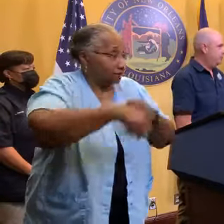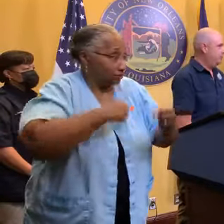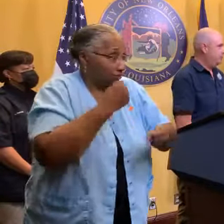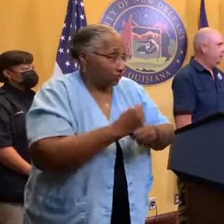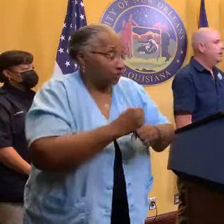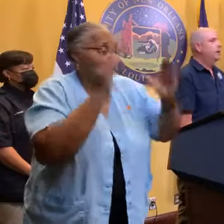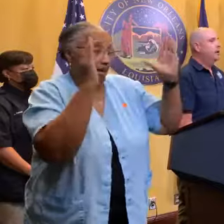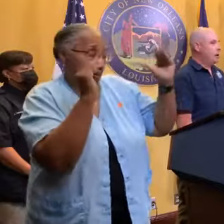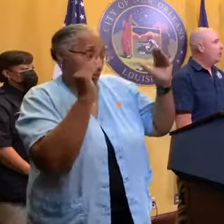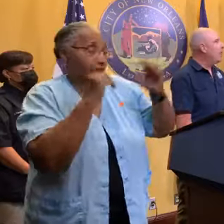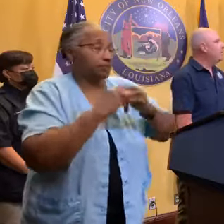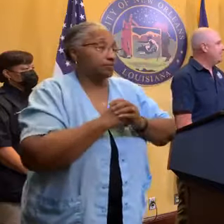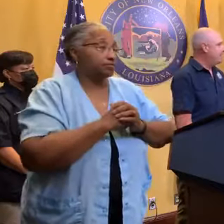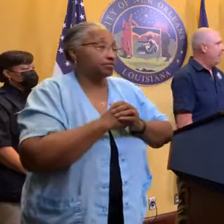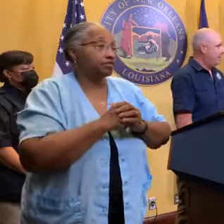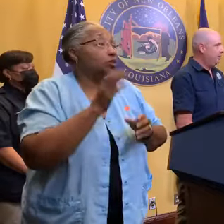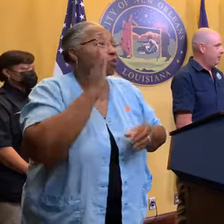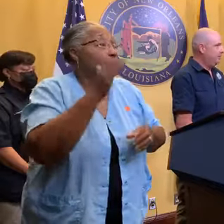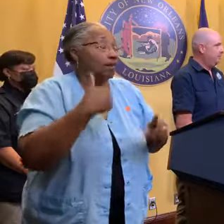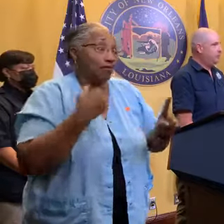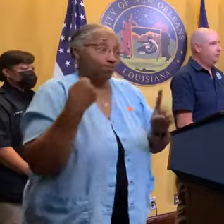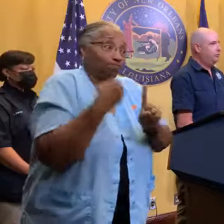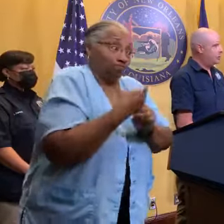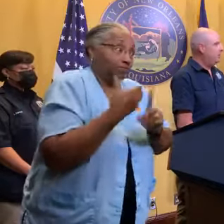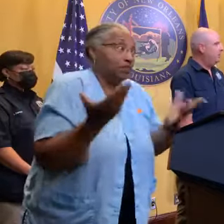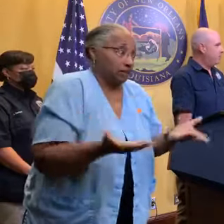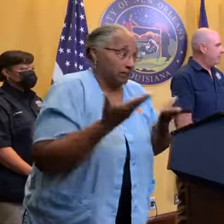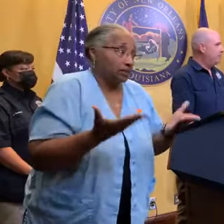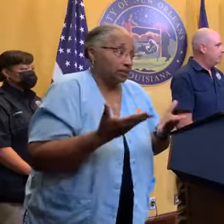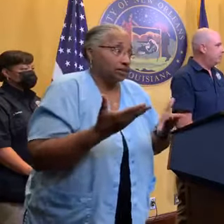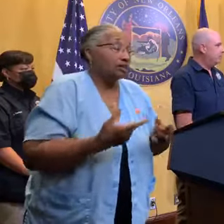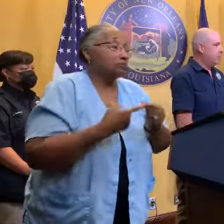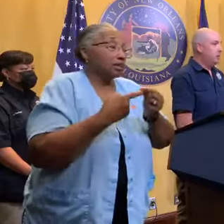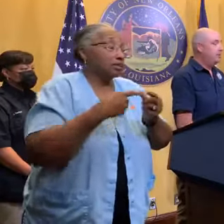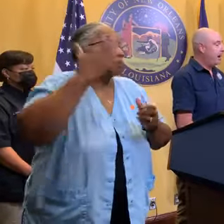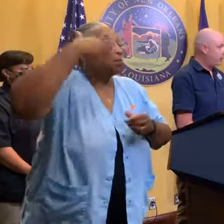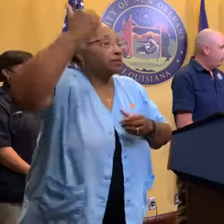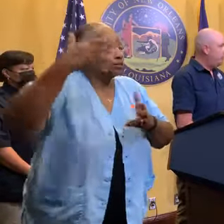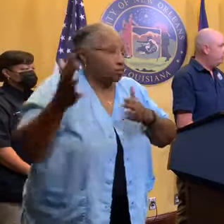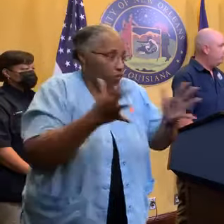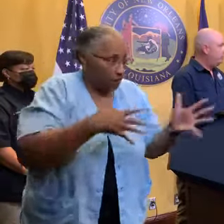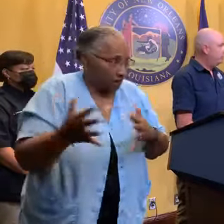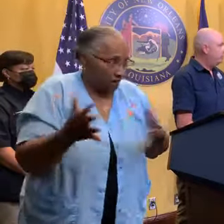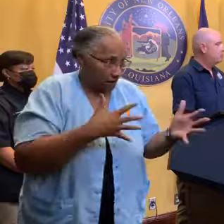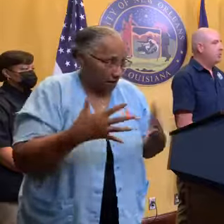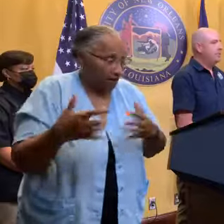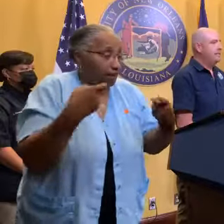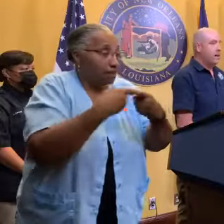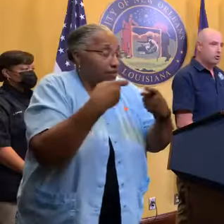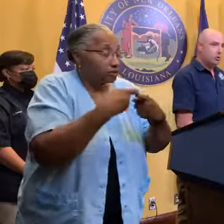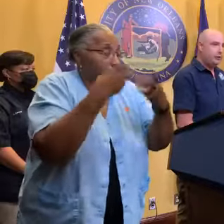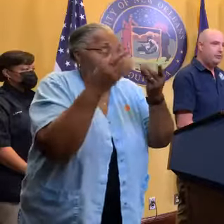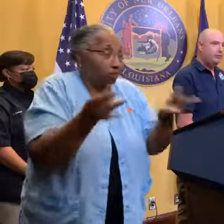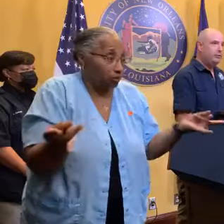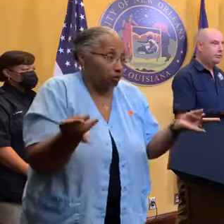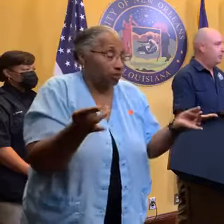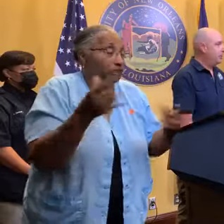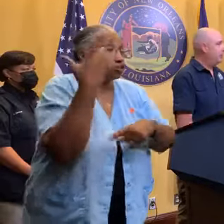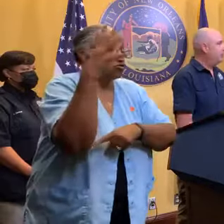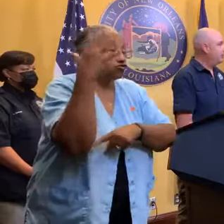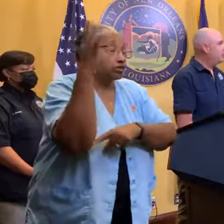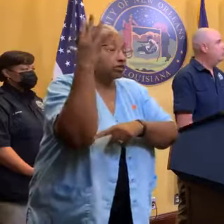expectations, okay? There are going to be impacts here, especially from wind. There's going to be power outages. There's going to be down trees. There's